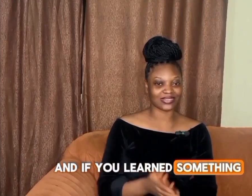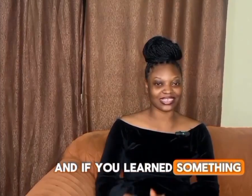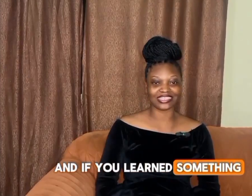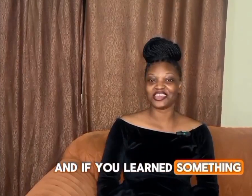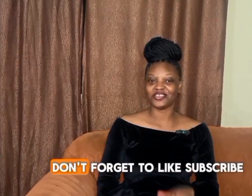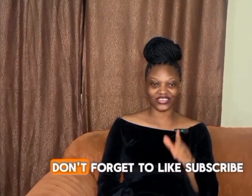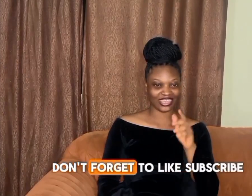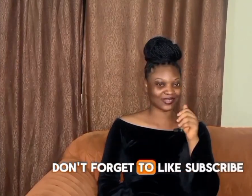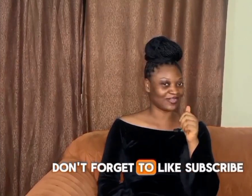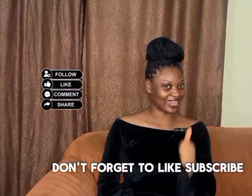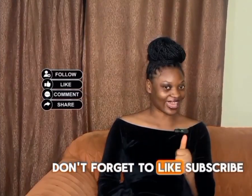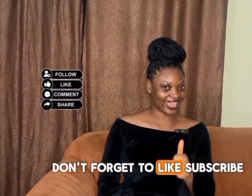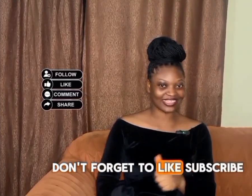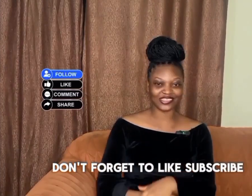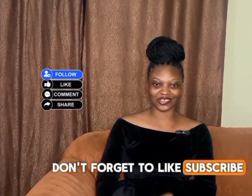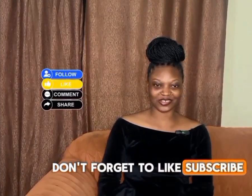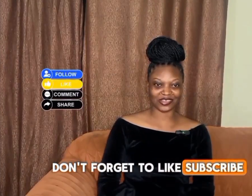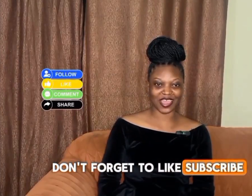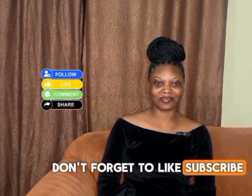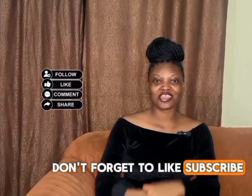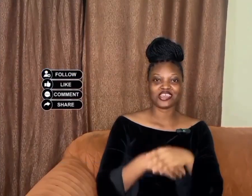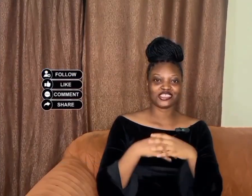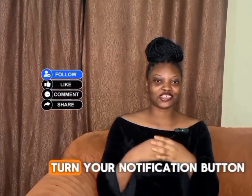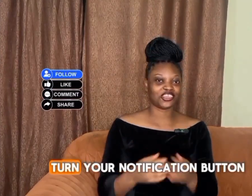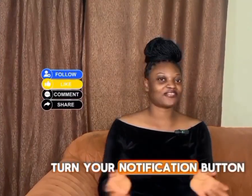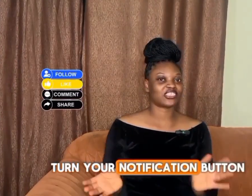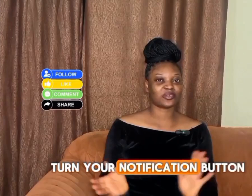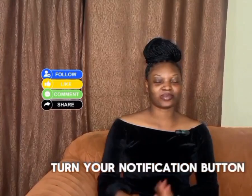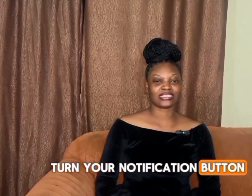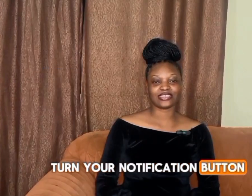something, don't forget to like, subscribe, turn your notification button for